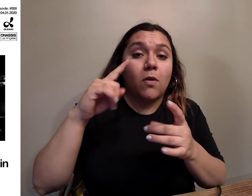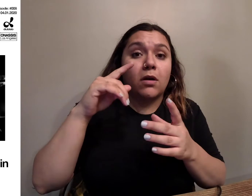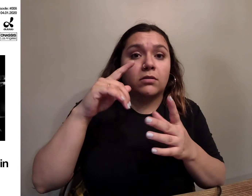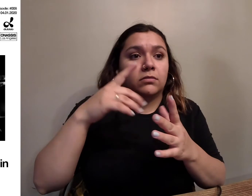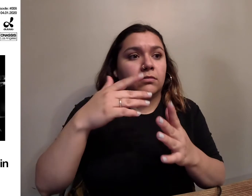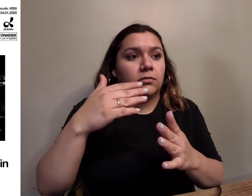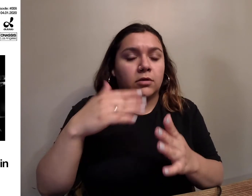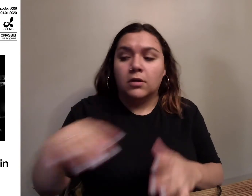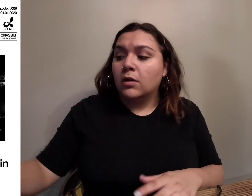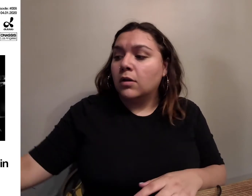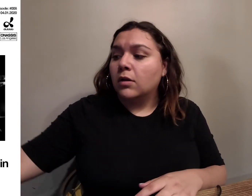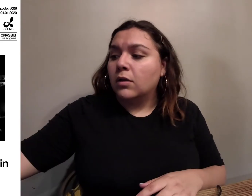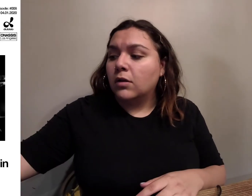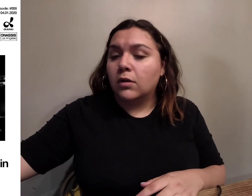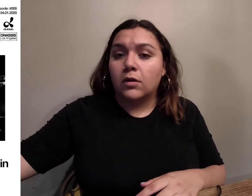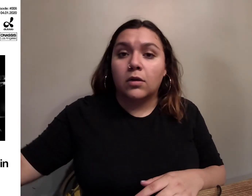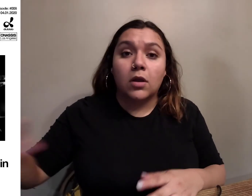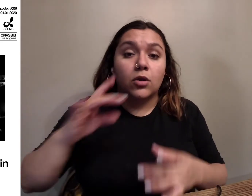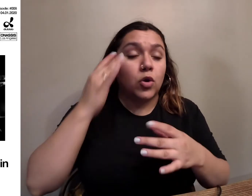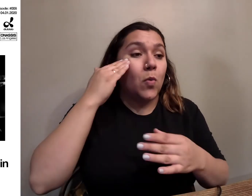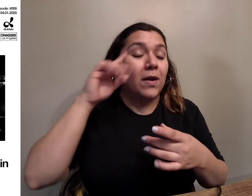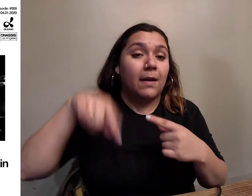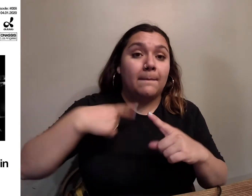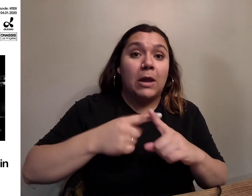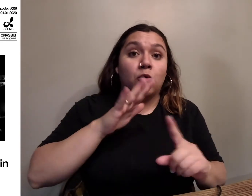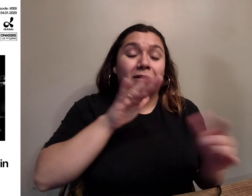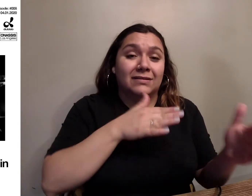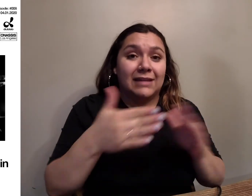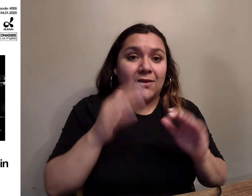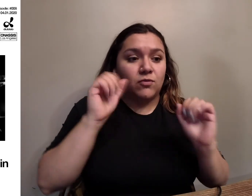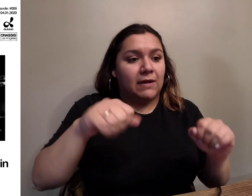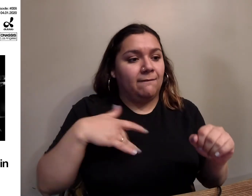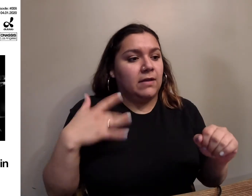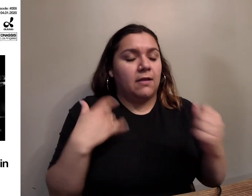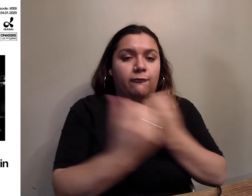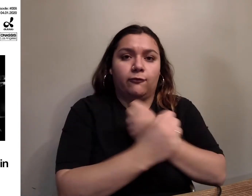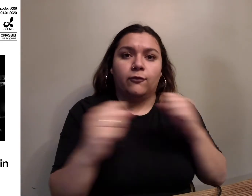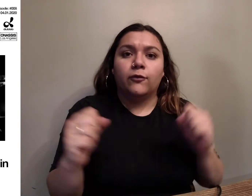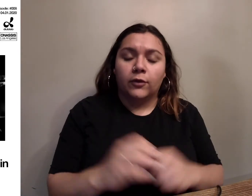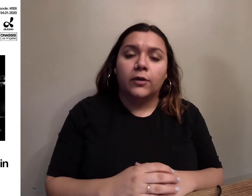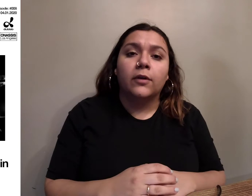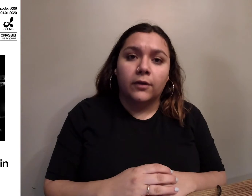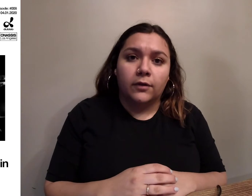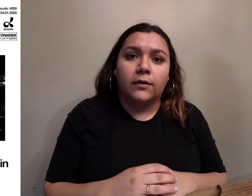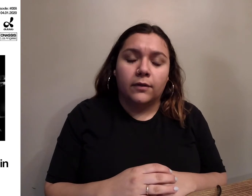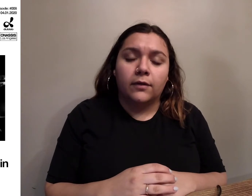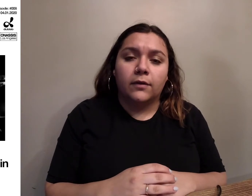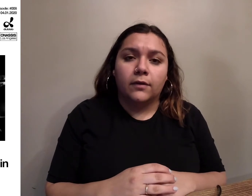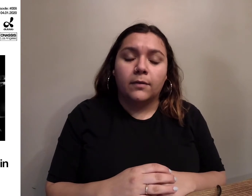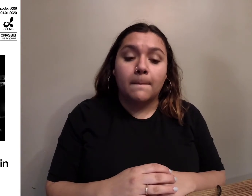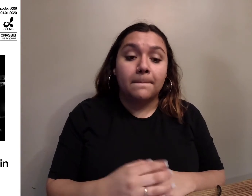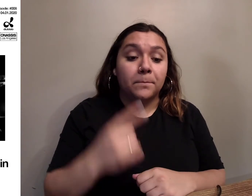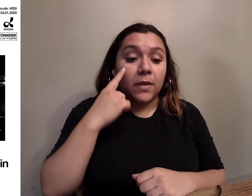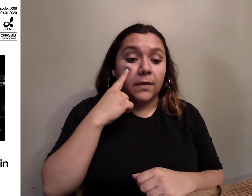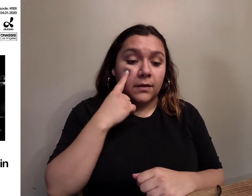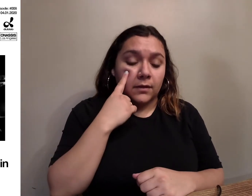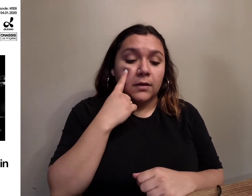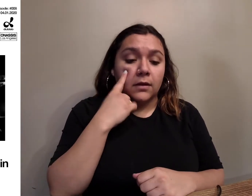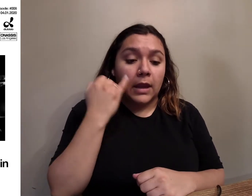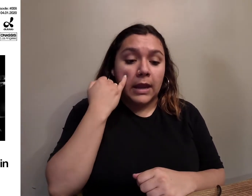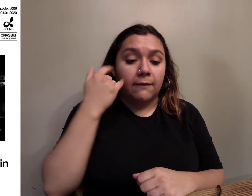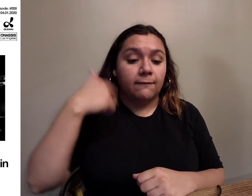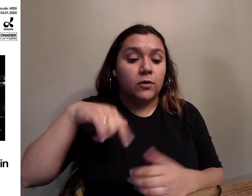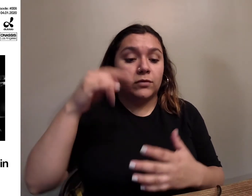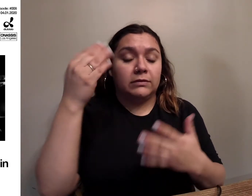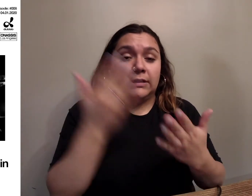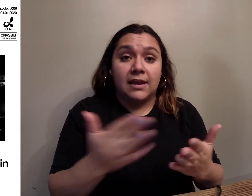certainty of your death that you can actually be free. And I think so. If things like